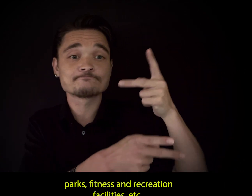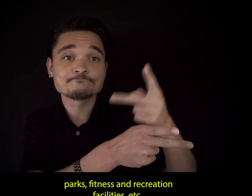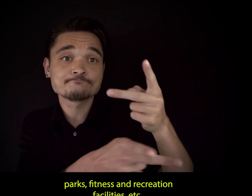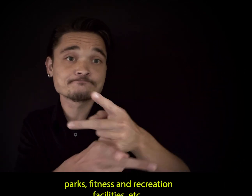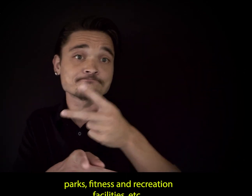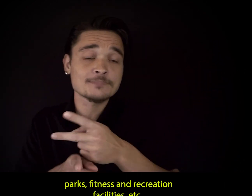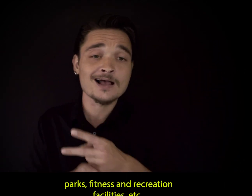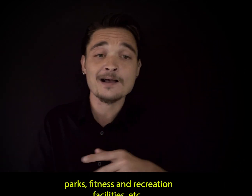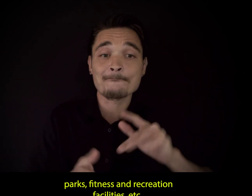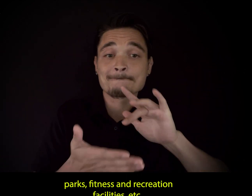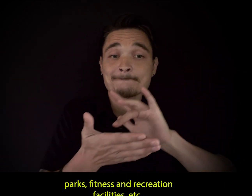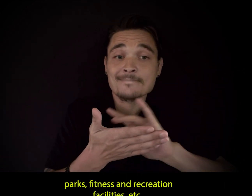facilities, etc.,